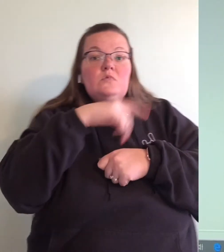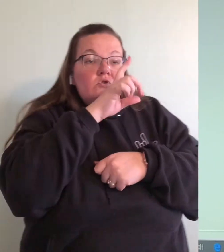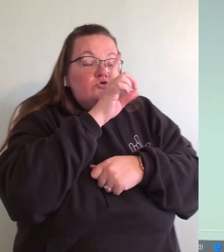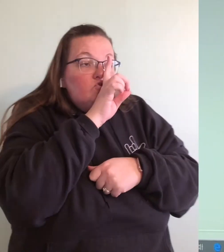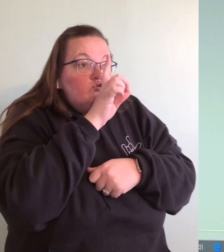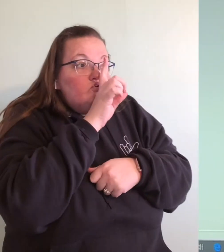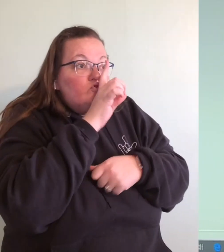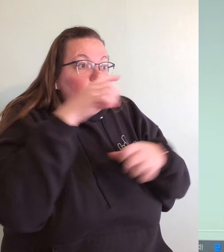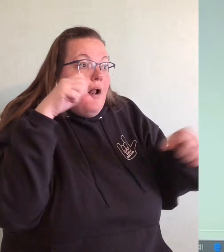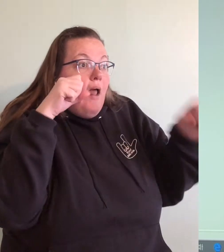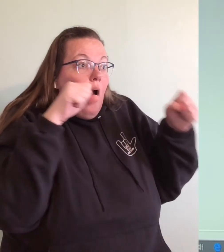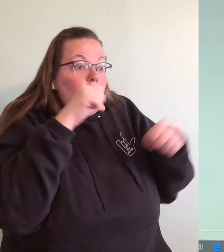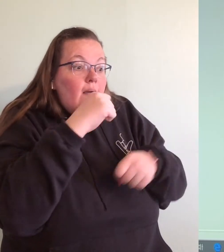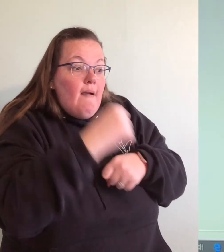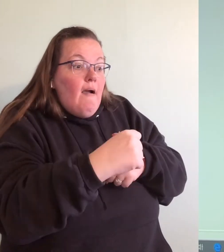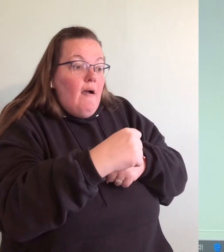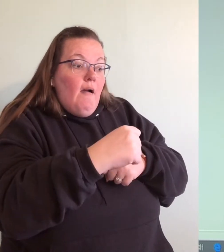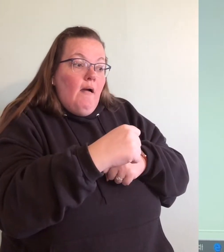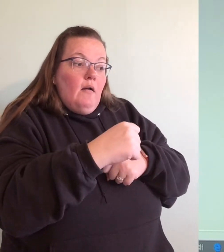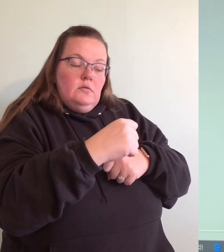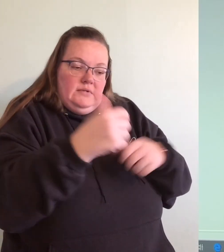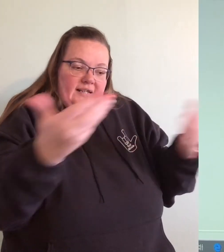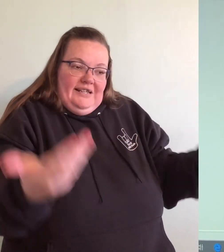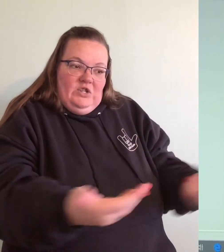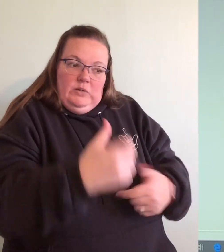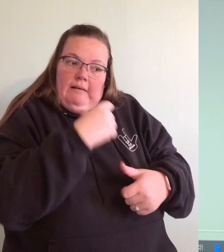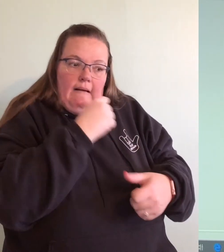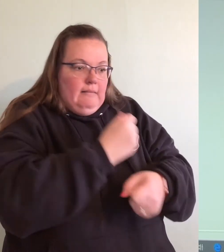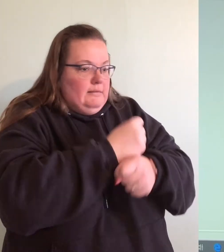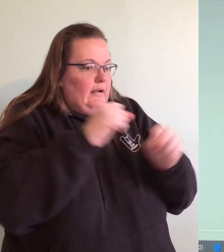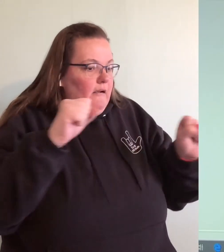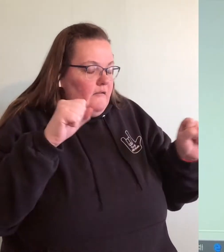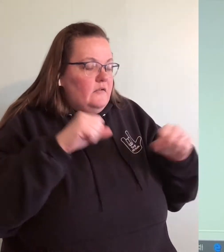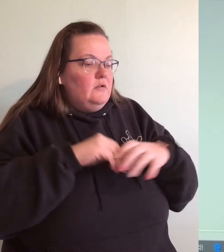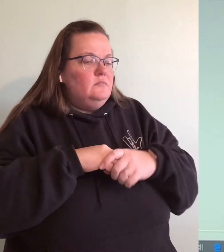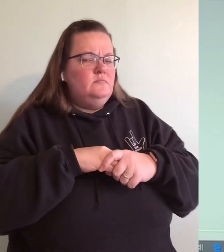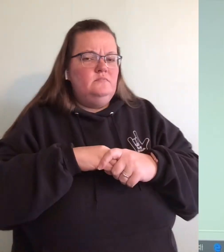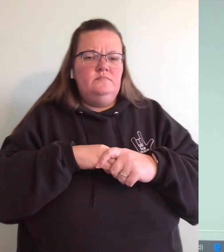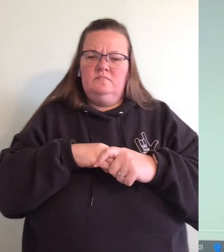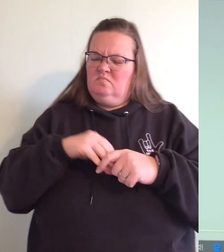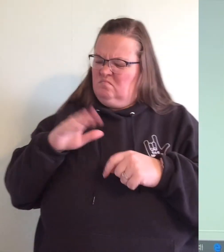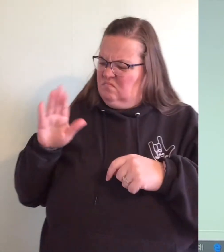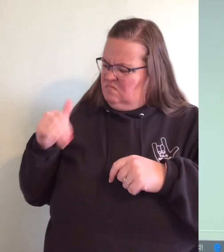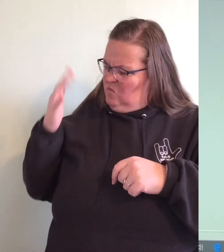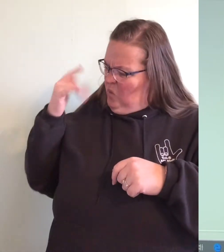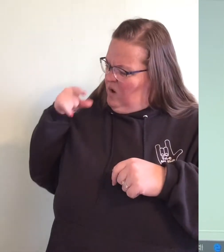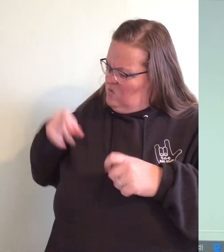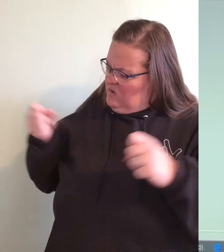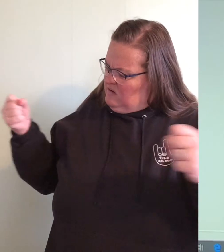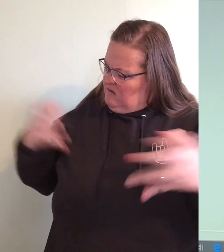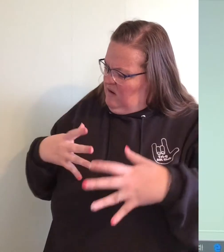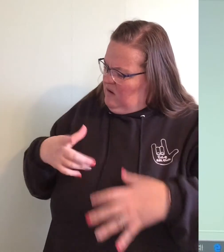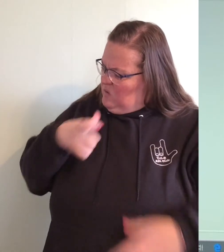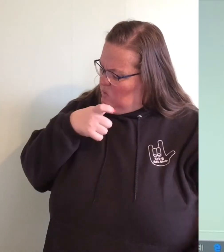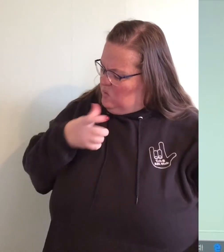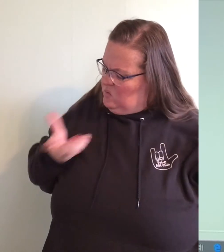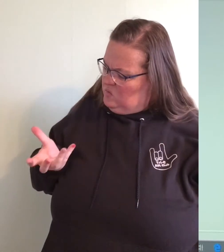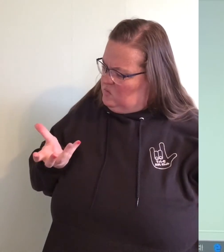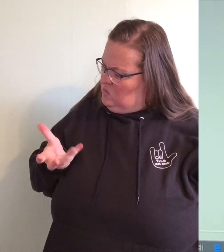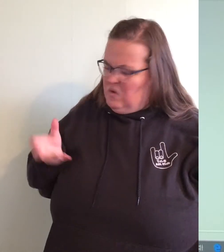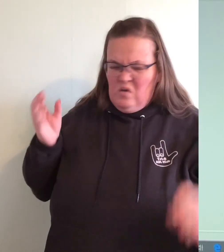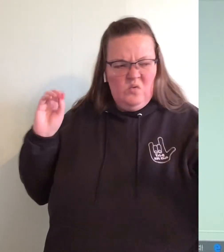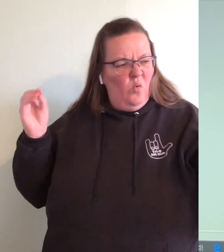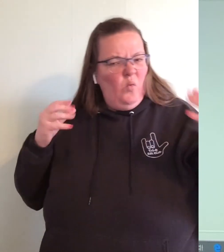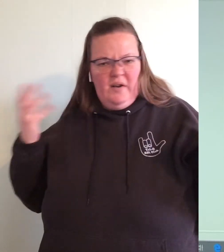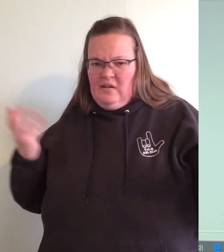beaver, "not so loud. Please, we're not safe even here." "Why, who are you afraid of?" said Peter. "There's